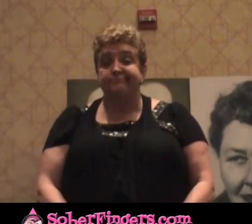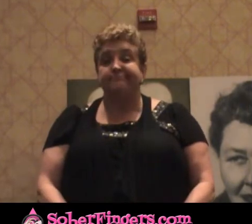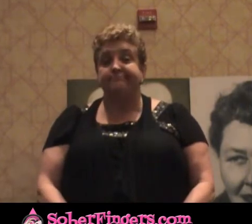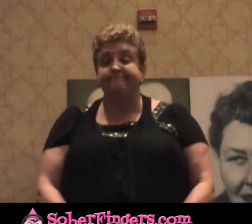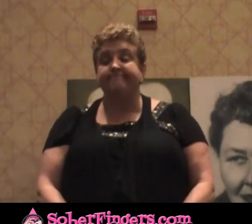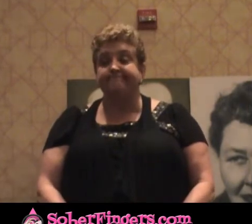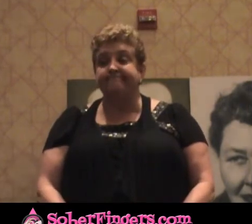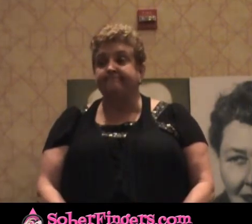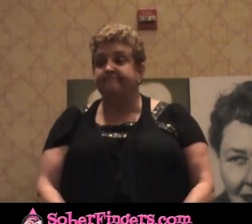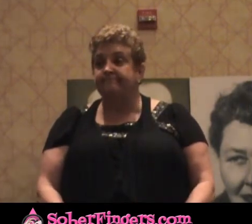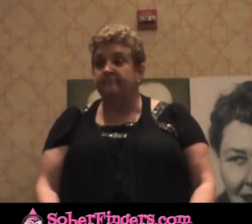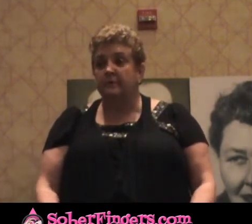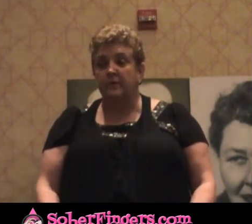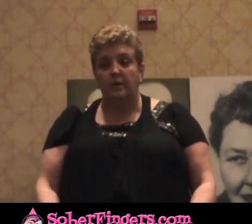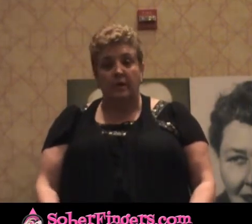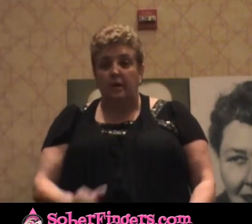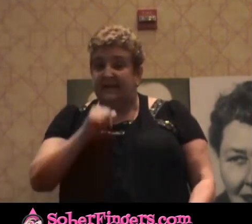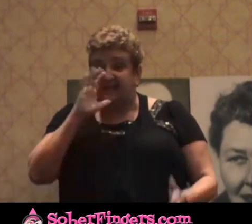That's not what thrills me.